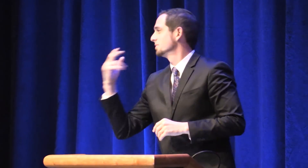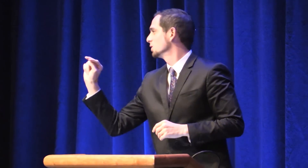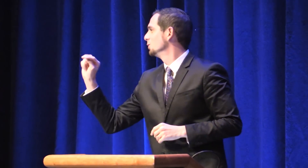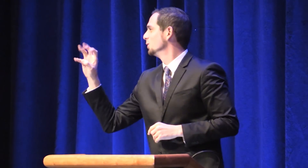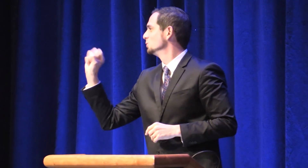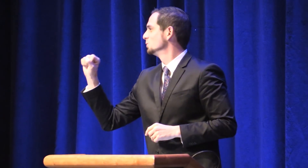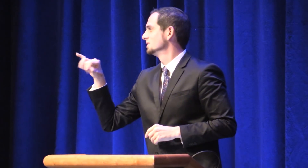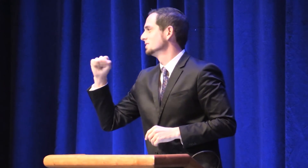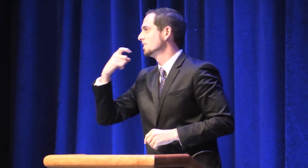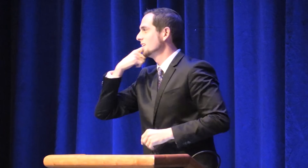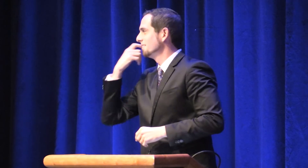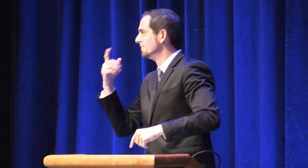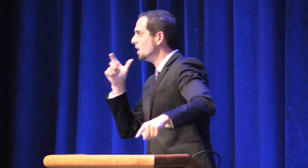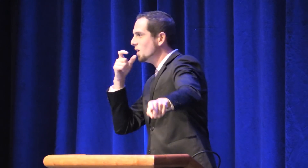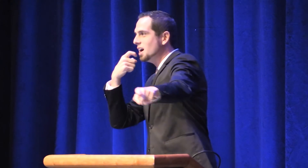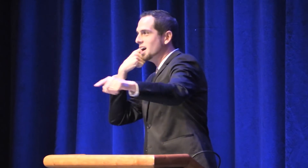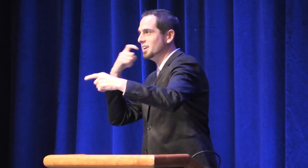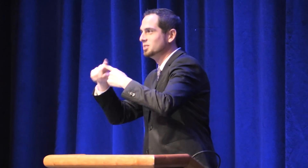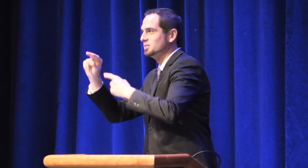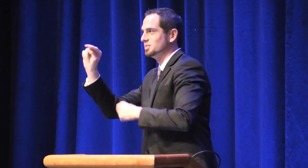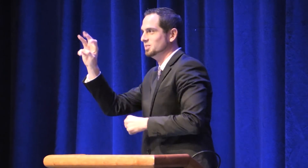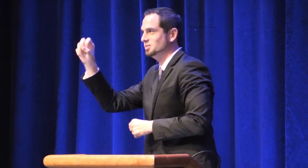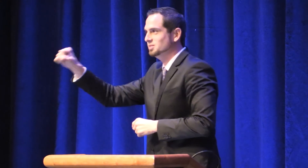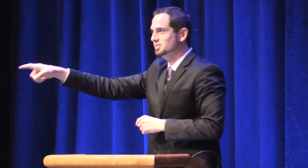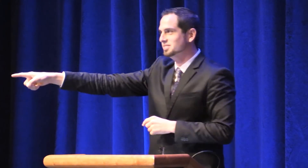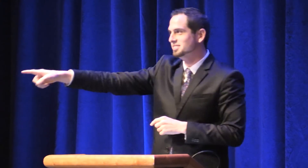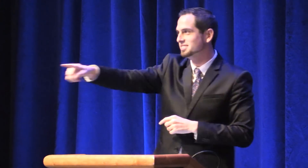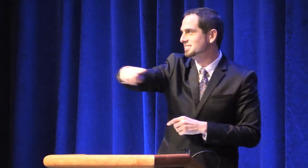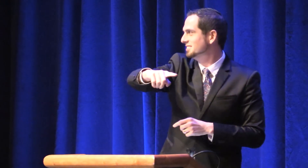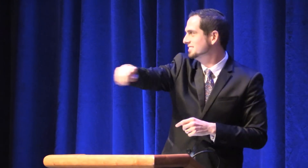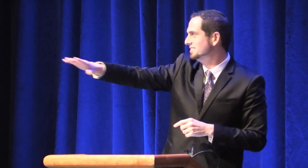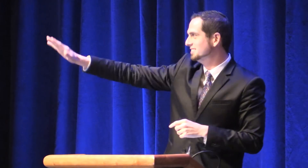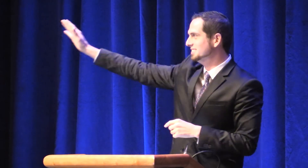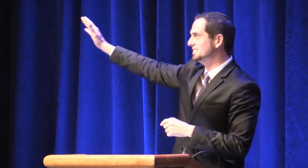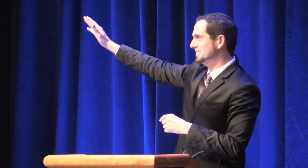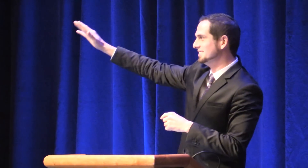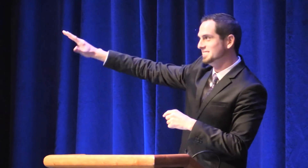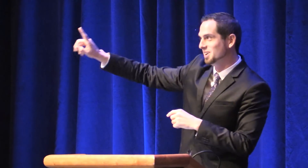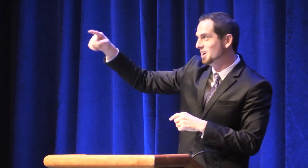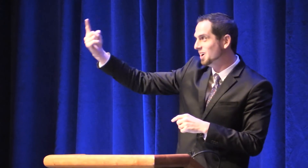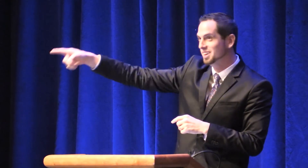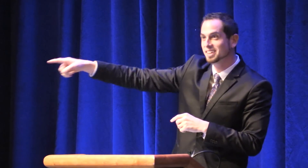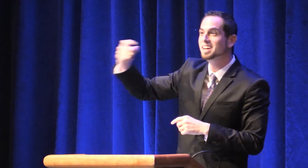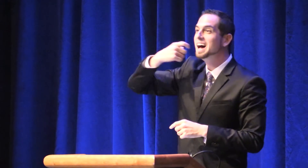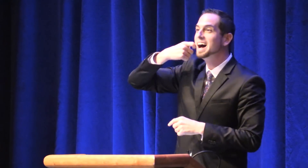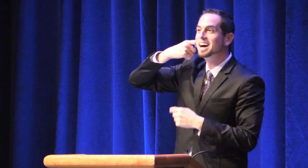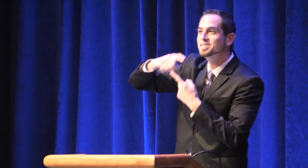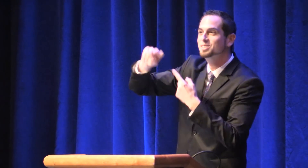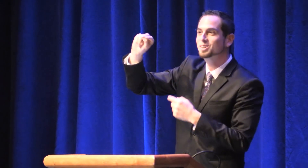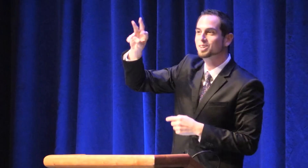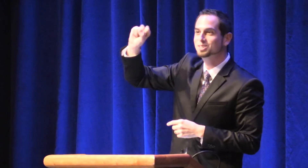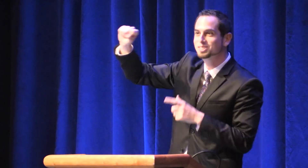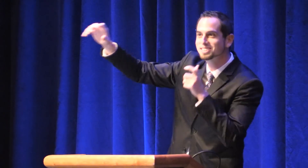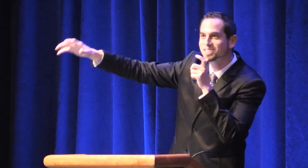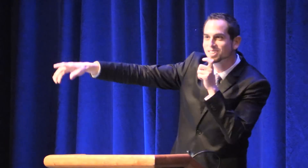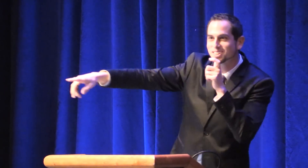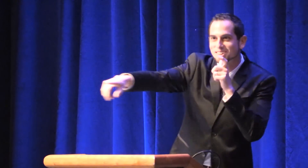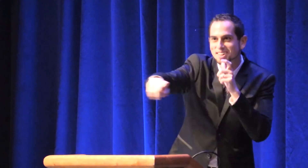was a voracious reader of the news in high school. And I don't know if I have any news junkies in the room. Am I the only one? Am I the only one?